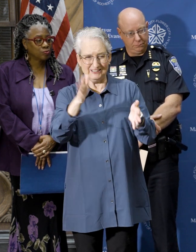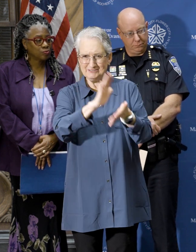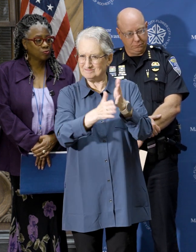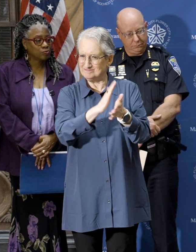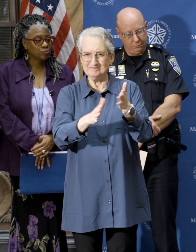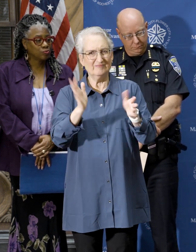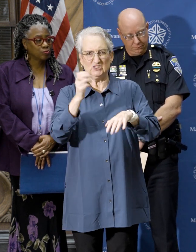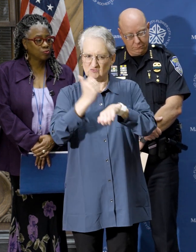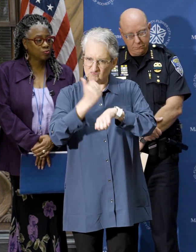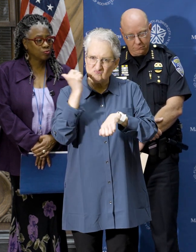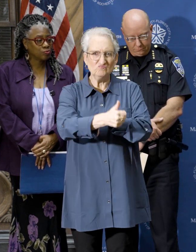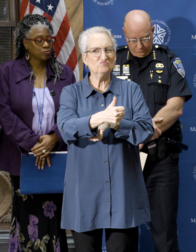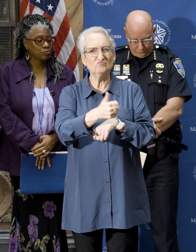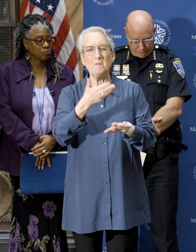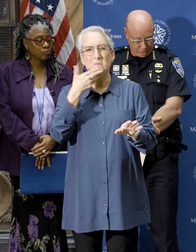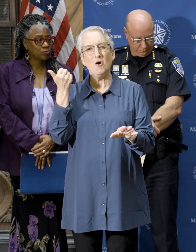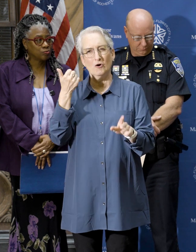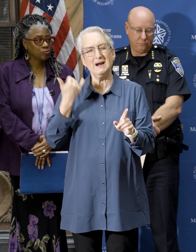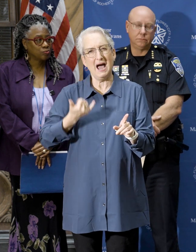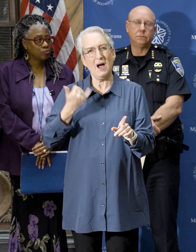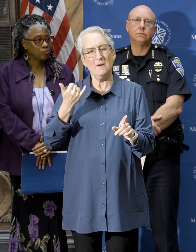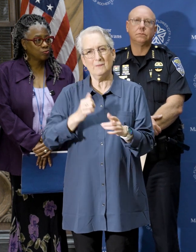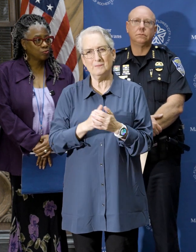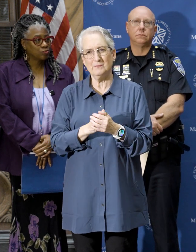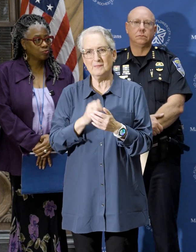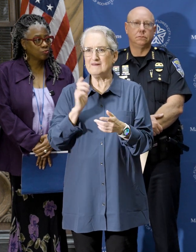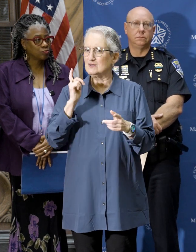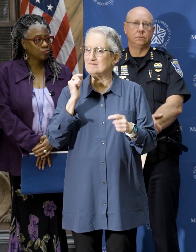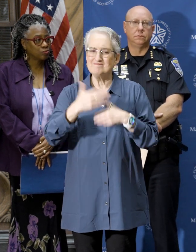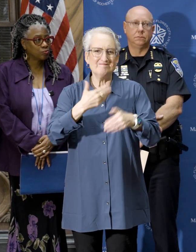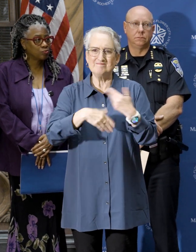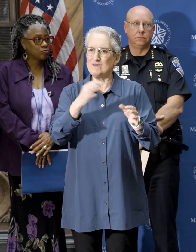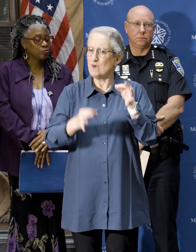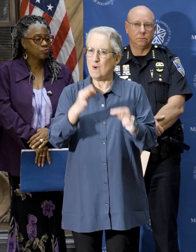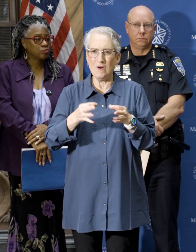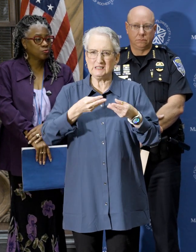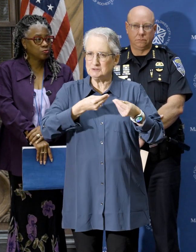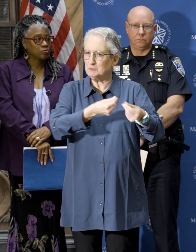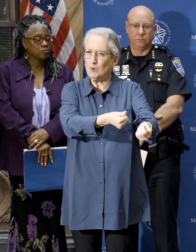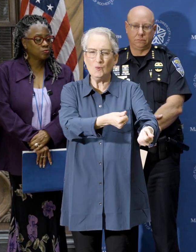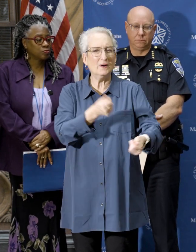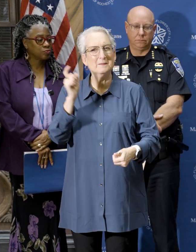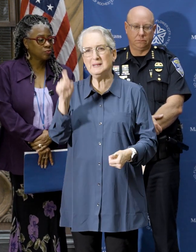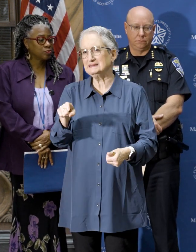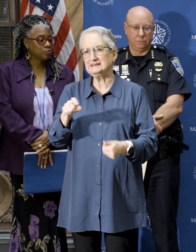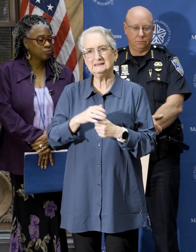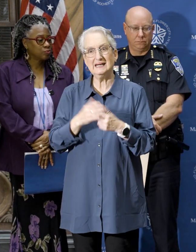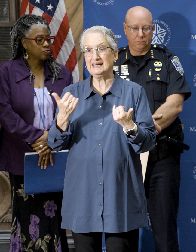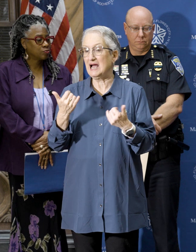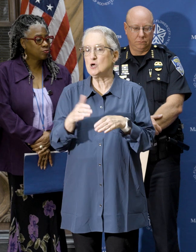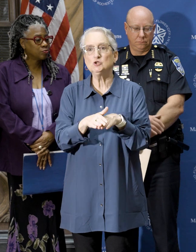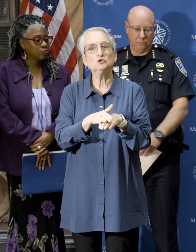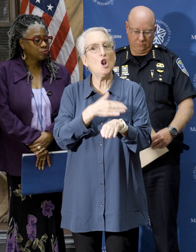getting people off the street, but we need to make sure that they move through the court system more expeditiously. Too slow, in my